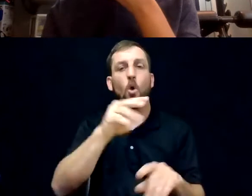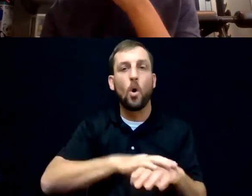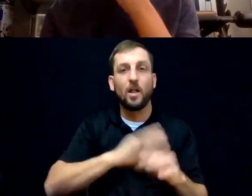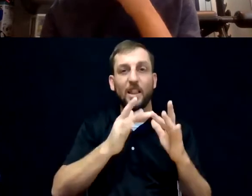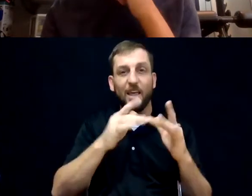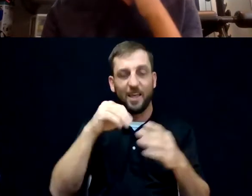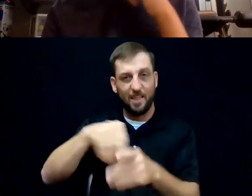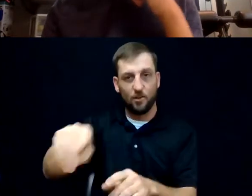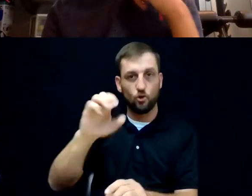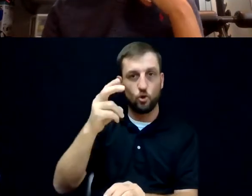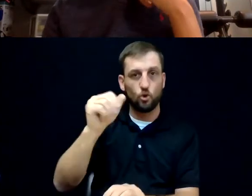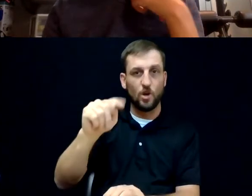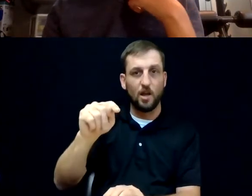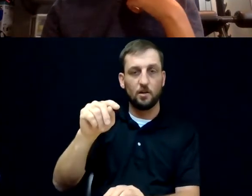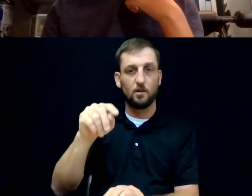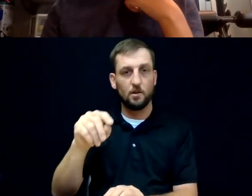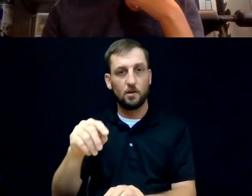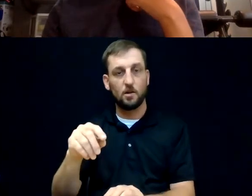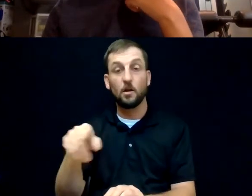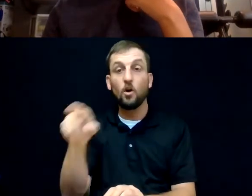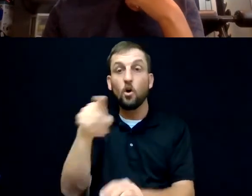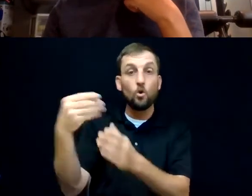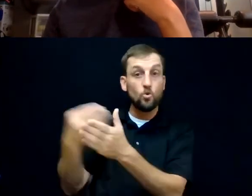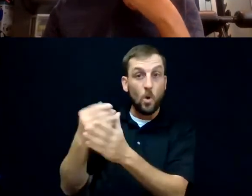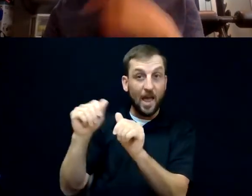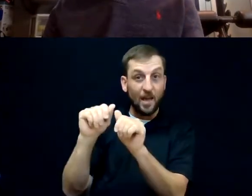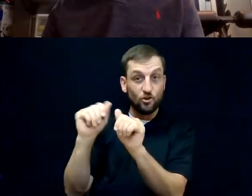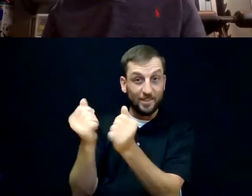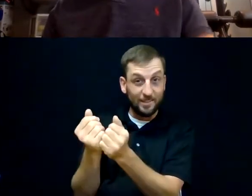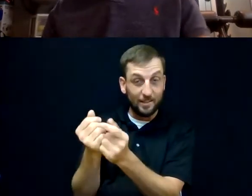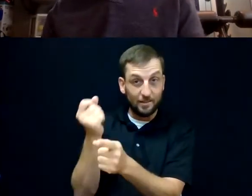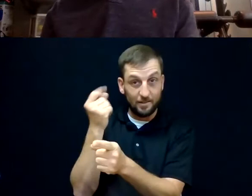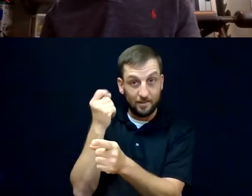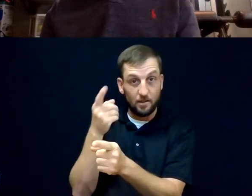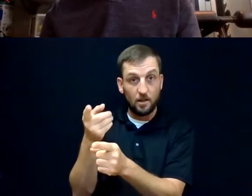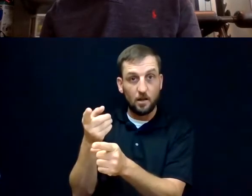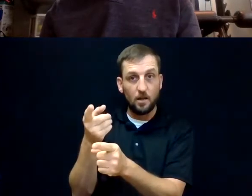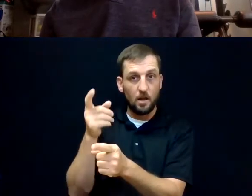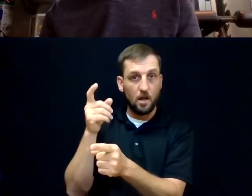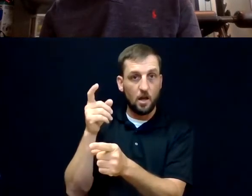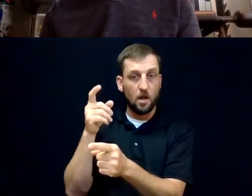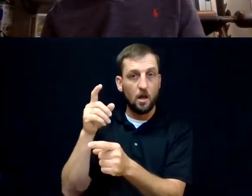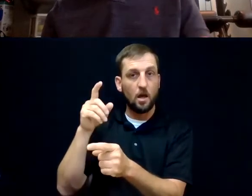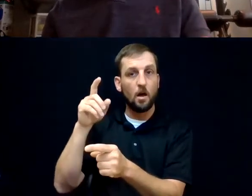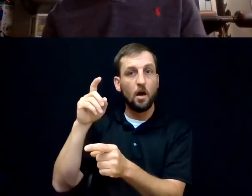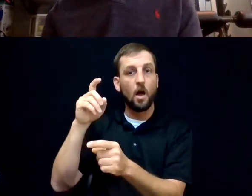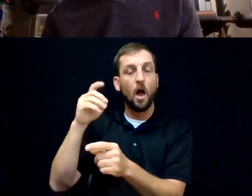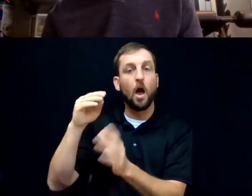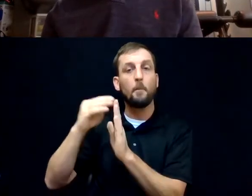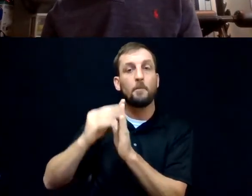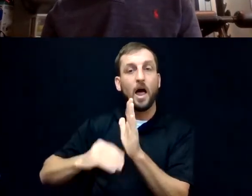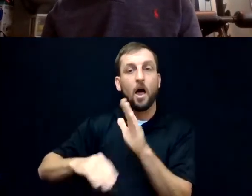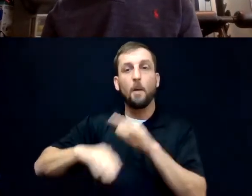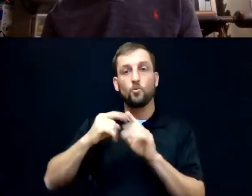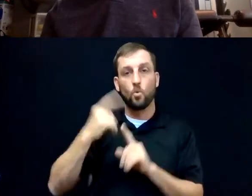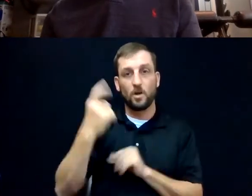chat. Just keep in mind, if you're a new agency, you have more up to a year to apply. Current agencies, they